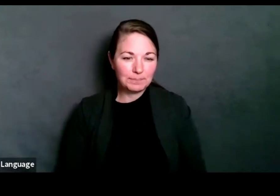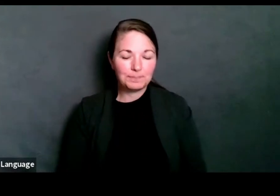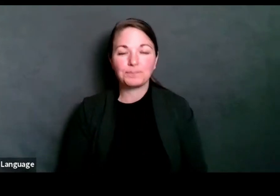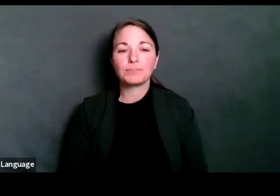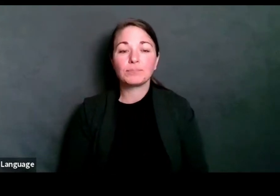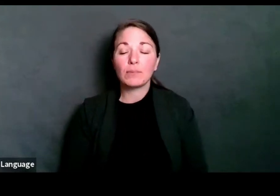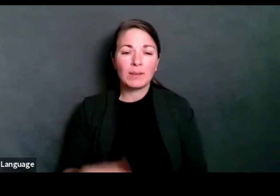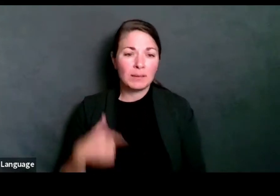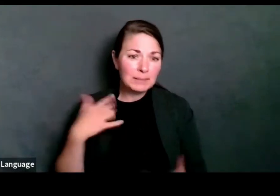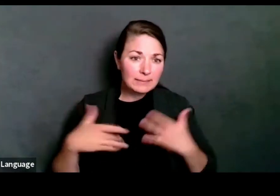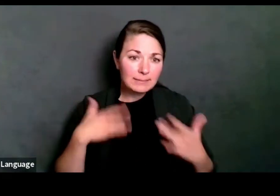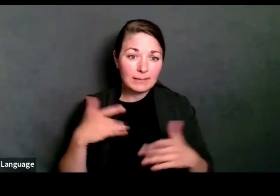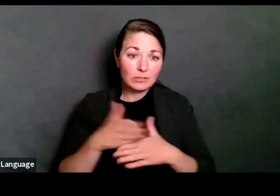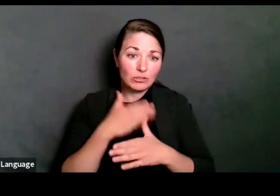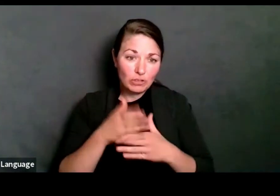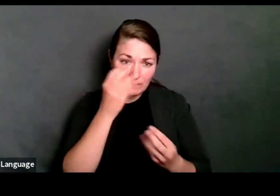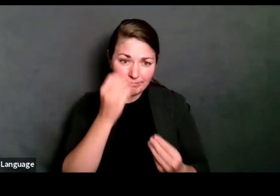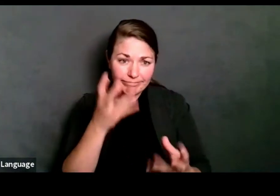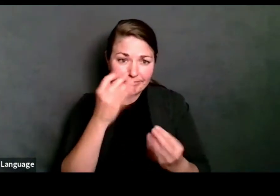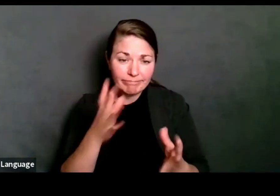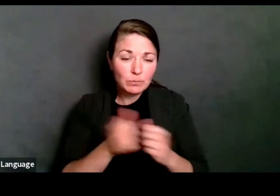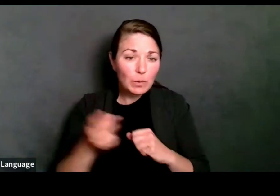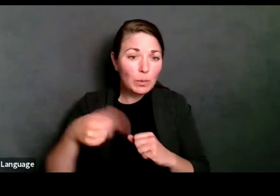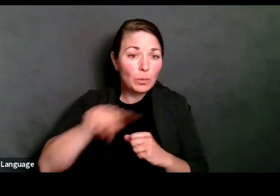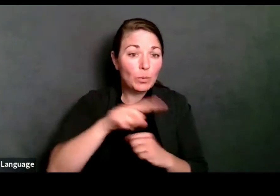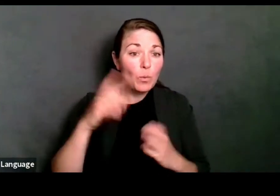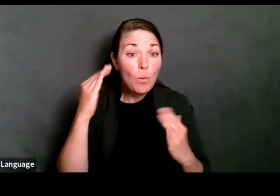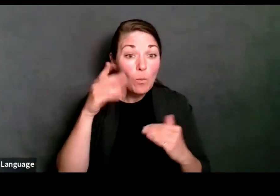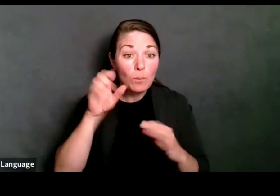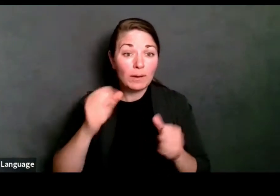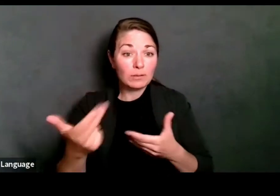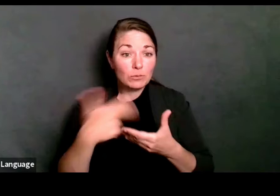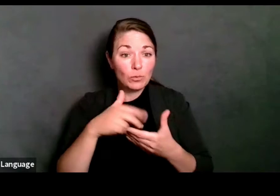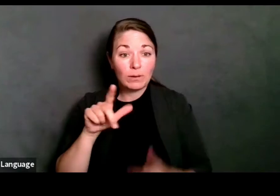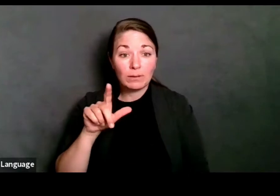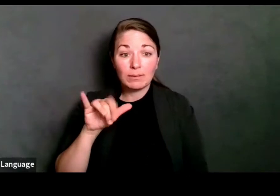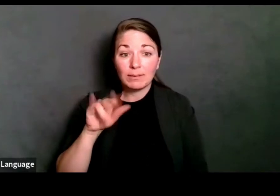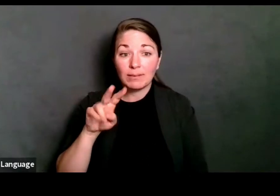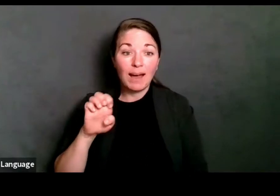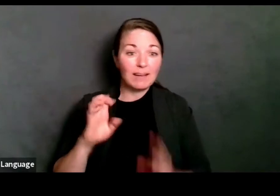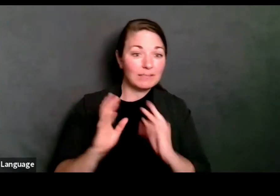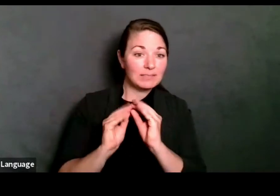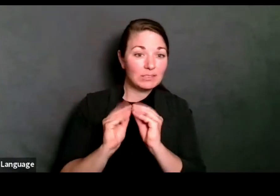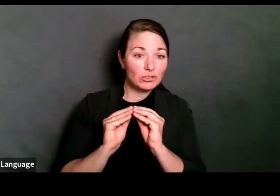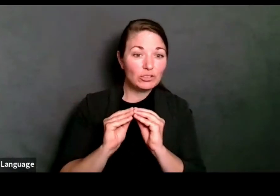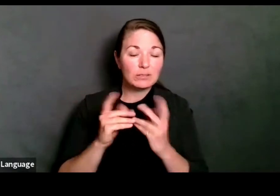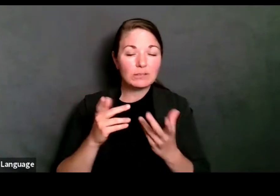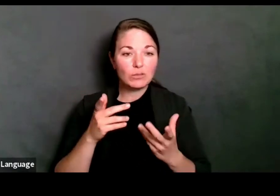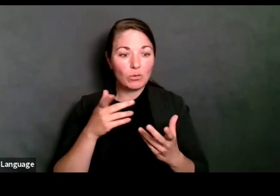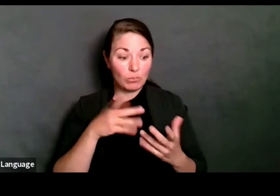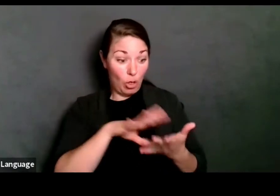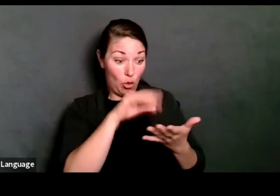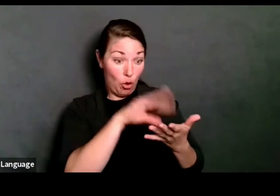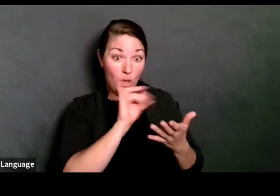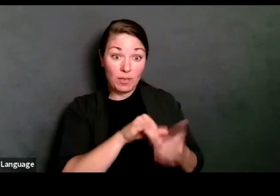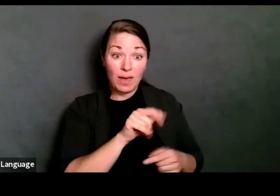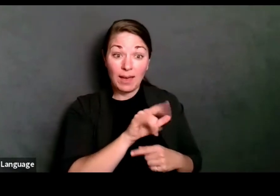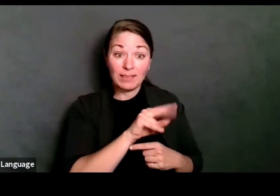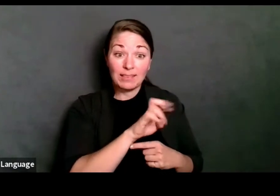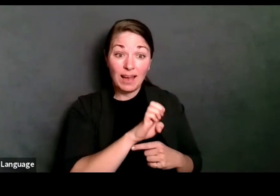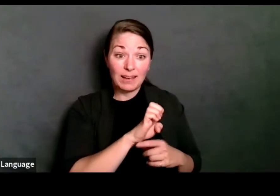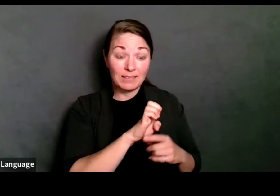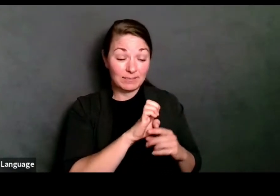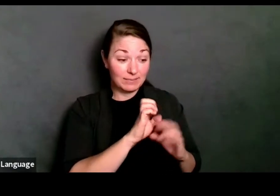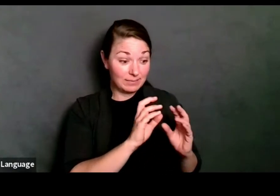you all, and I hope that you can join us for the live discussion session where we can take some of what I'll be presenting to you here today and turn